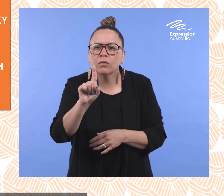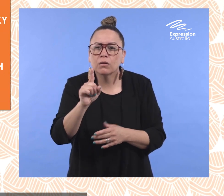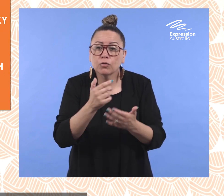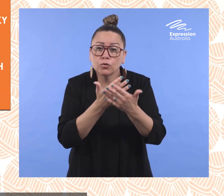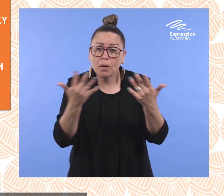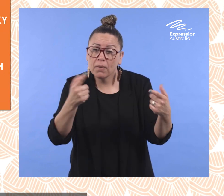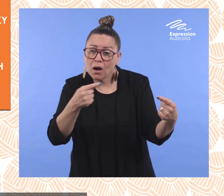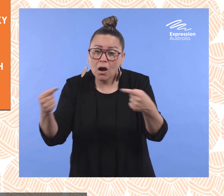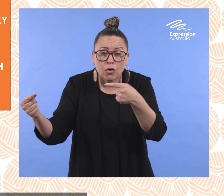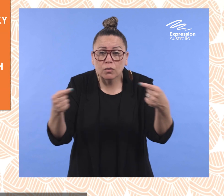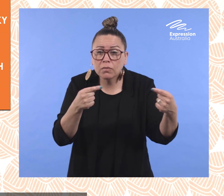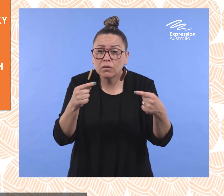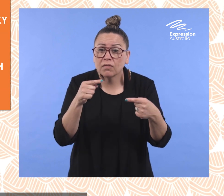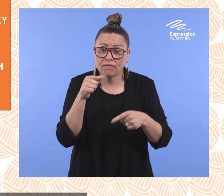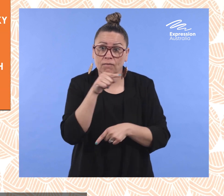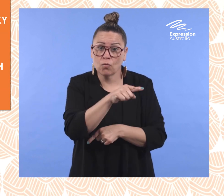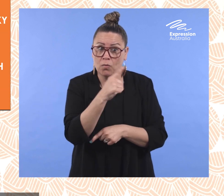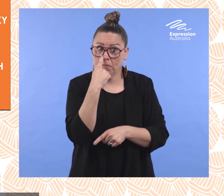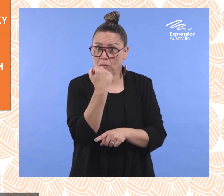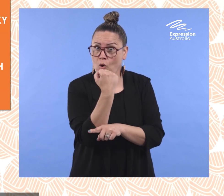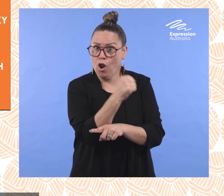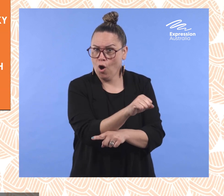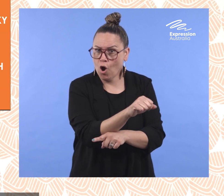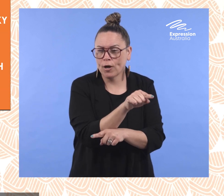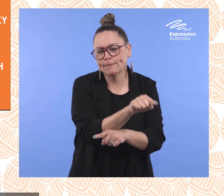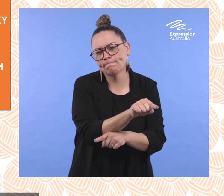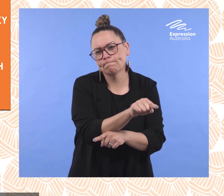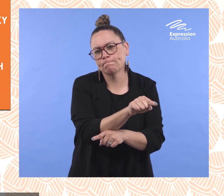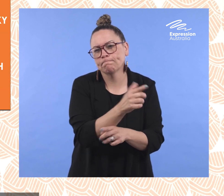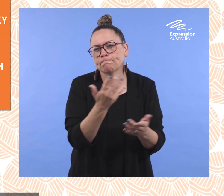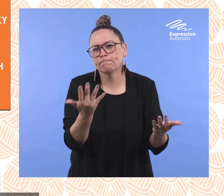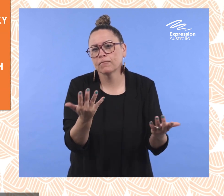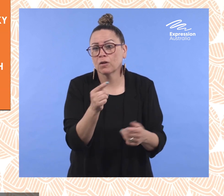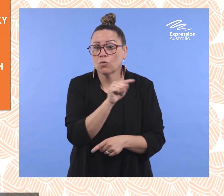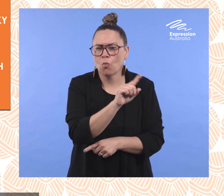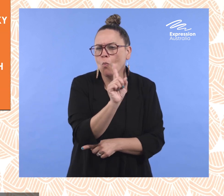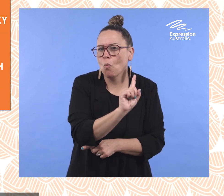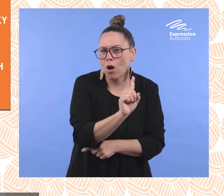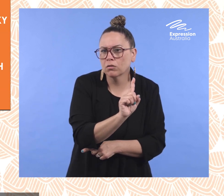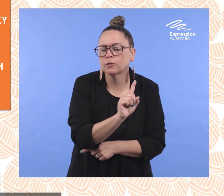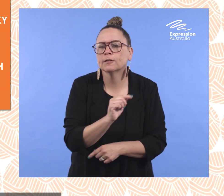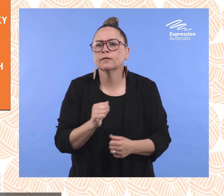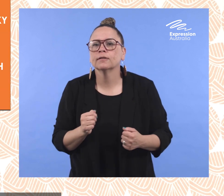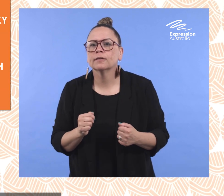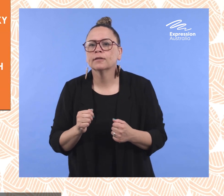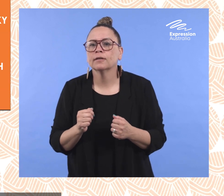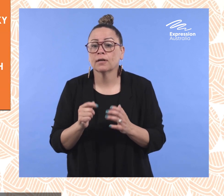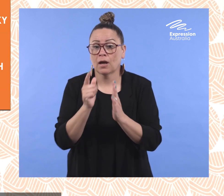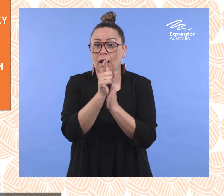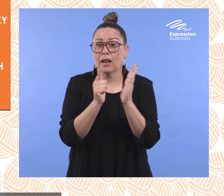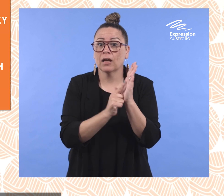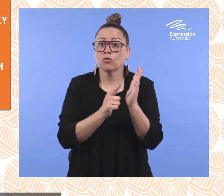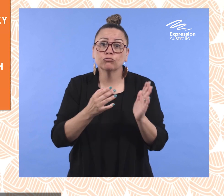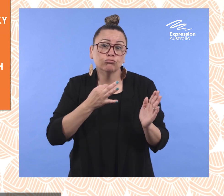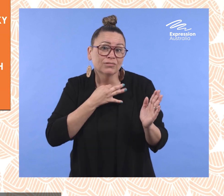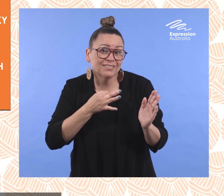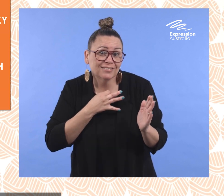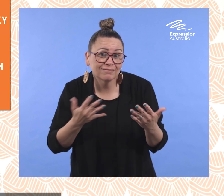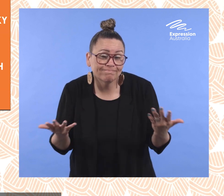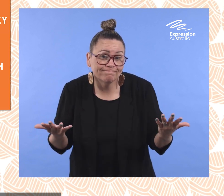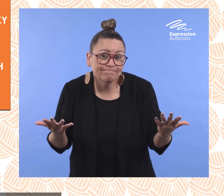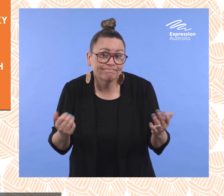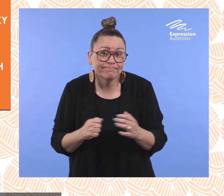terms of the main arguments of the no case are that it's